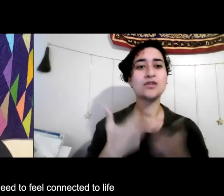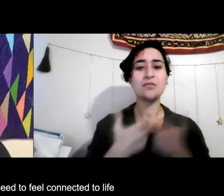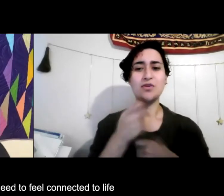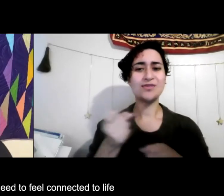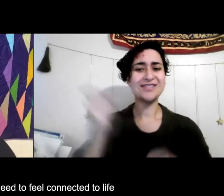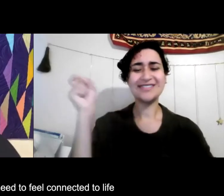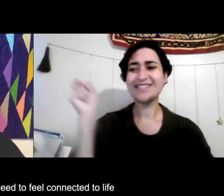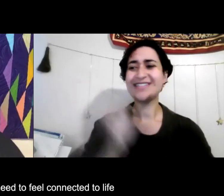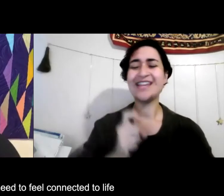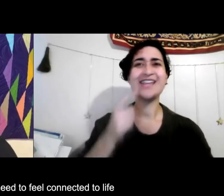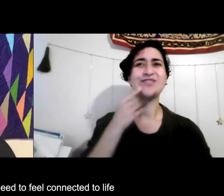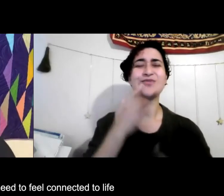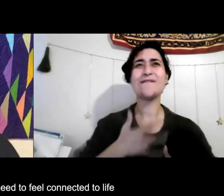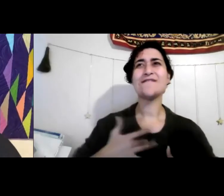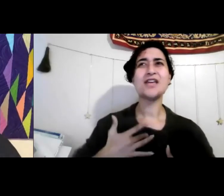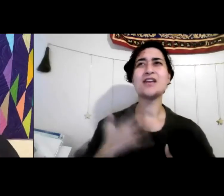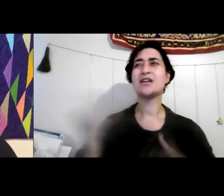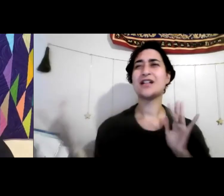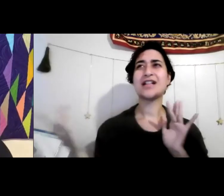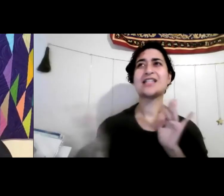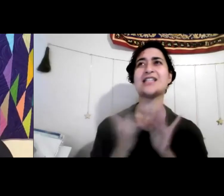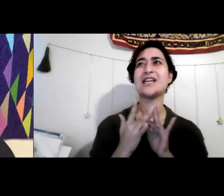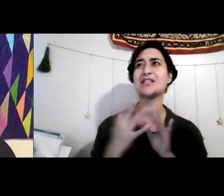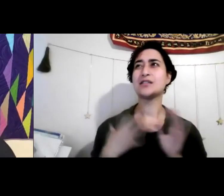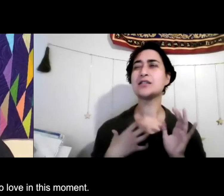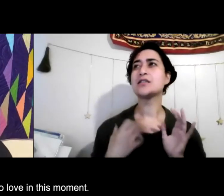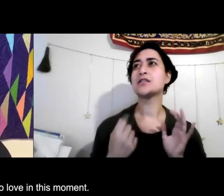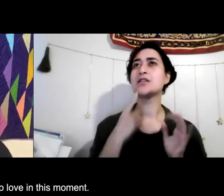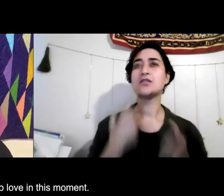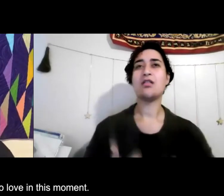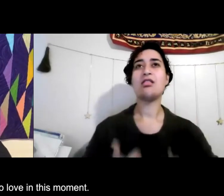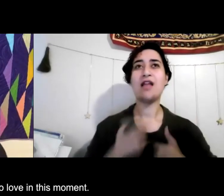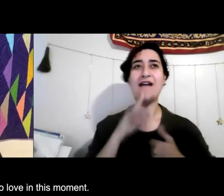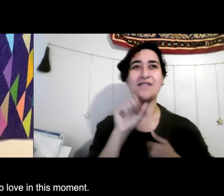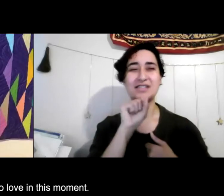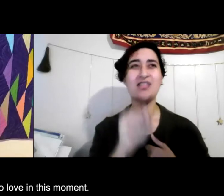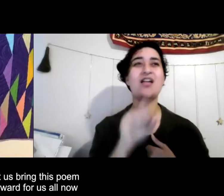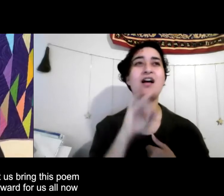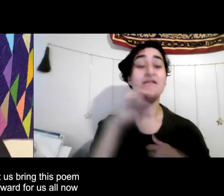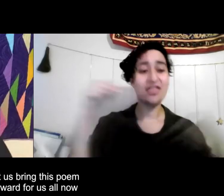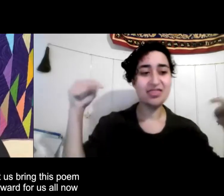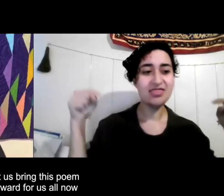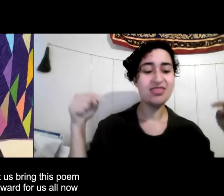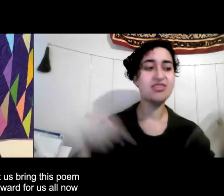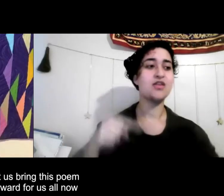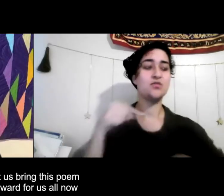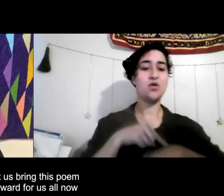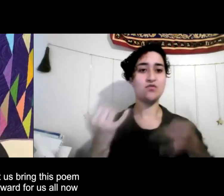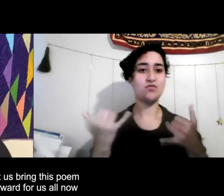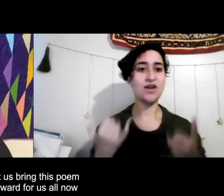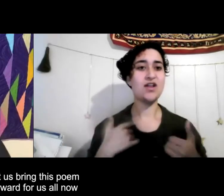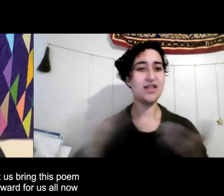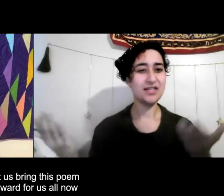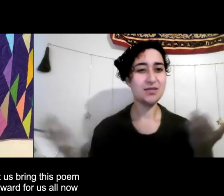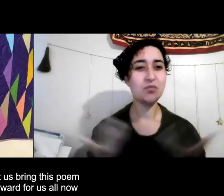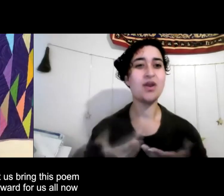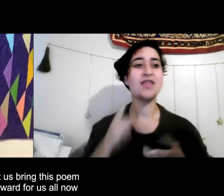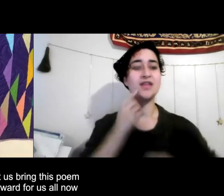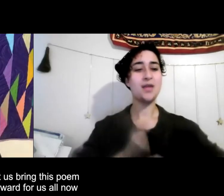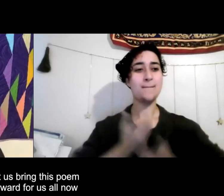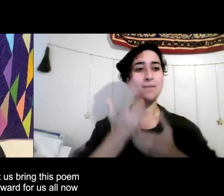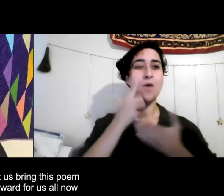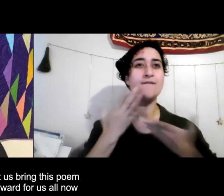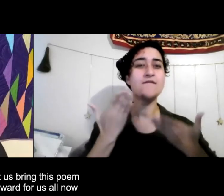need to feel connected to life and to love in this moment. Let us bring this poem